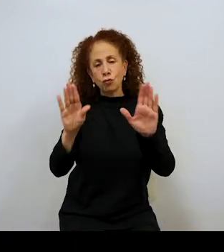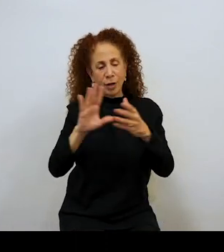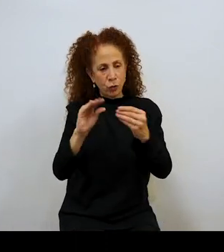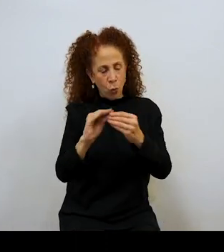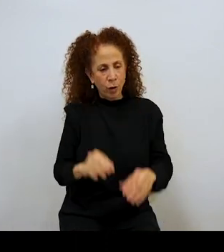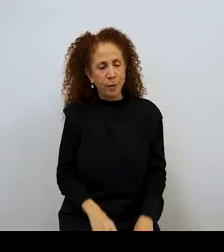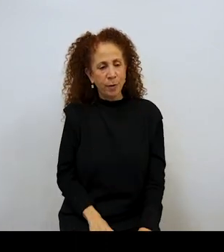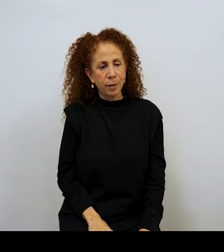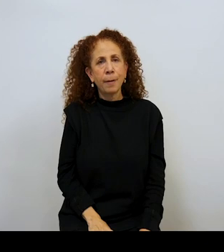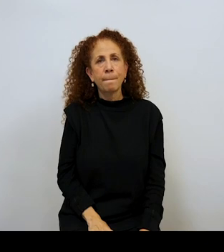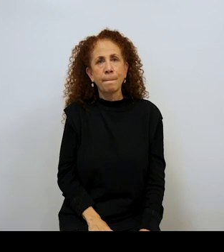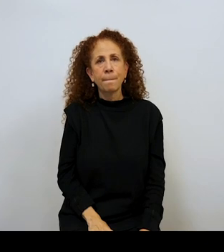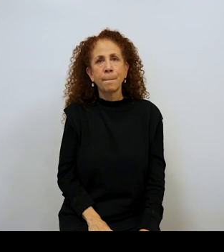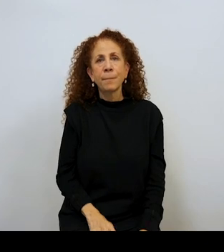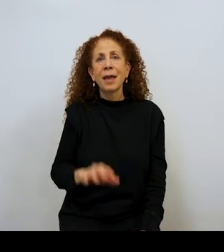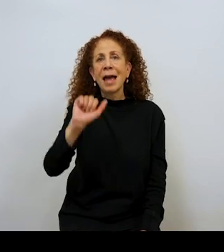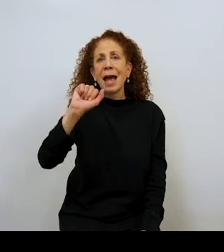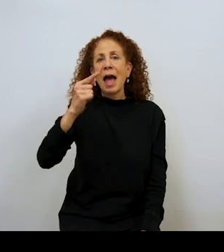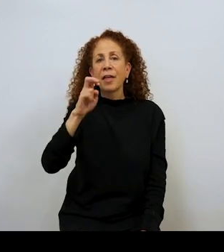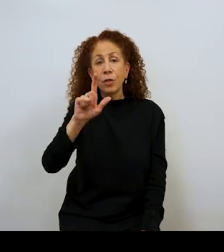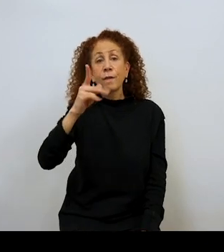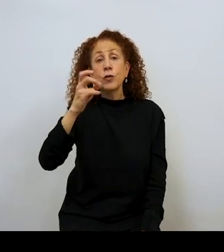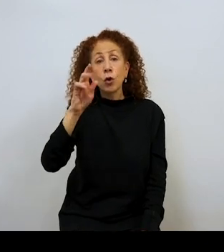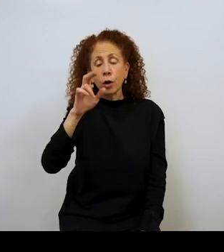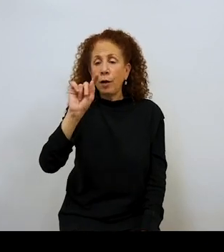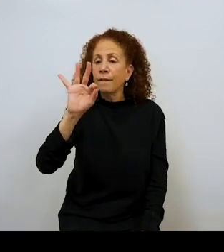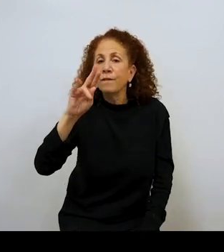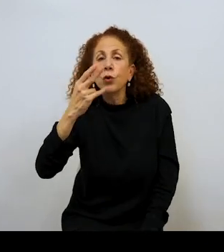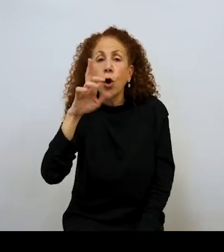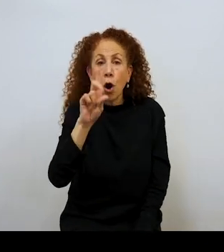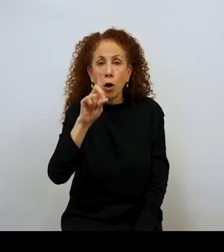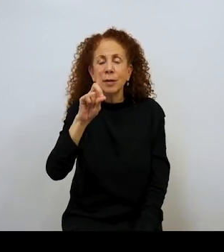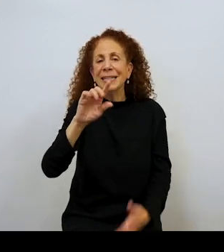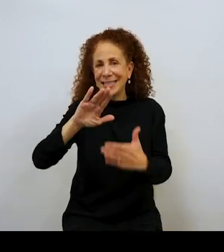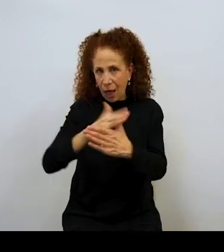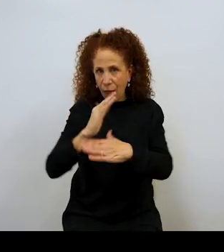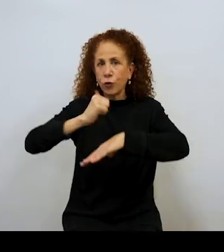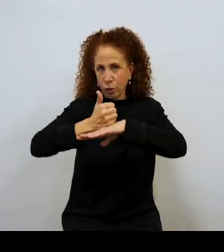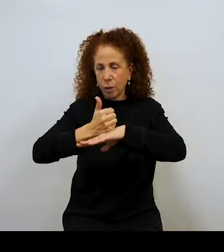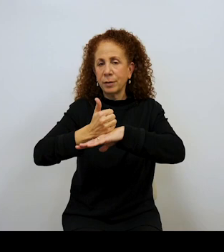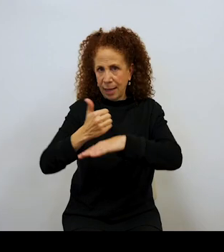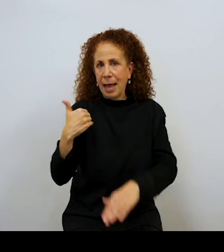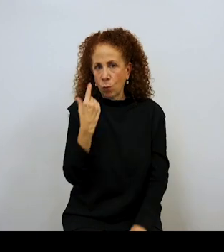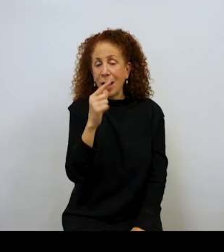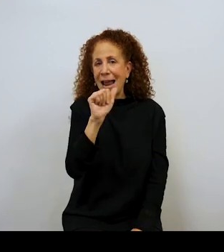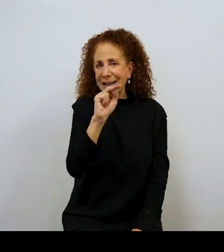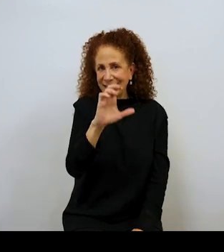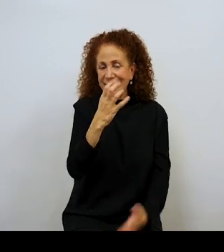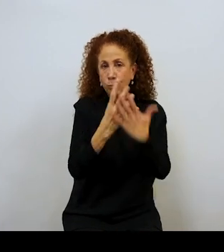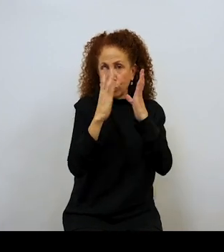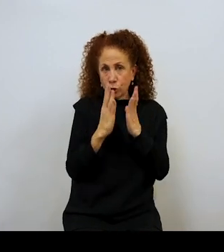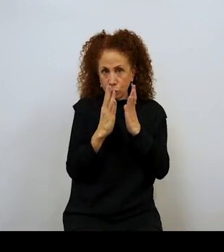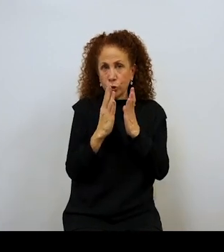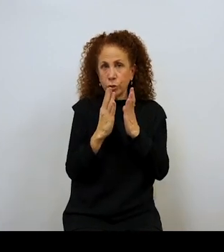of, because of course Athol Fugard did the one in South Africa, which is about sort of ANC prisoners